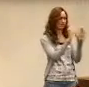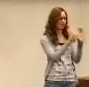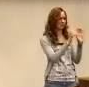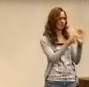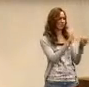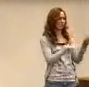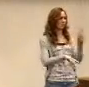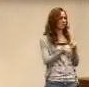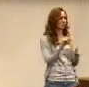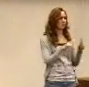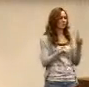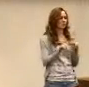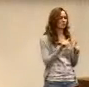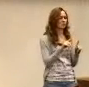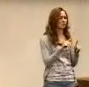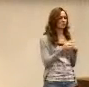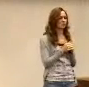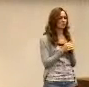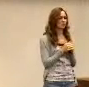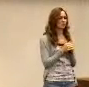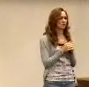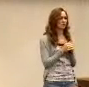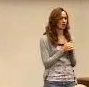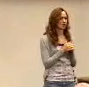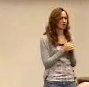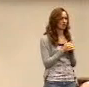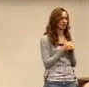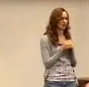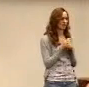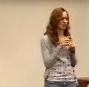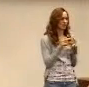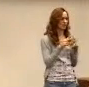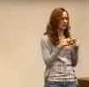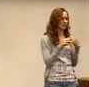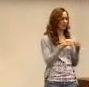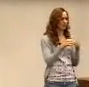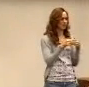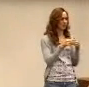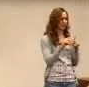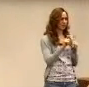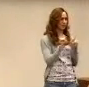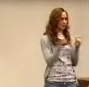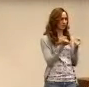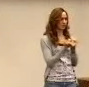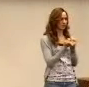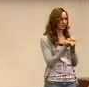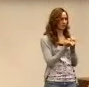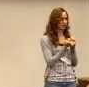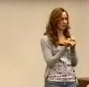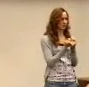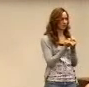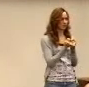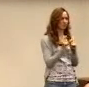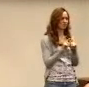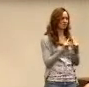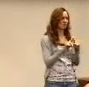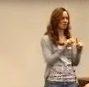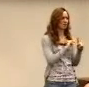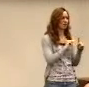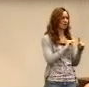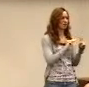to convert people. There has been no inflexibility with this team in regard to mission